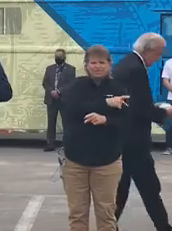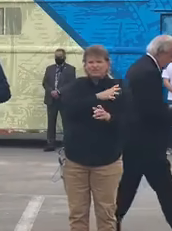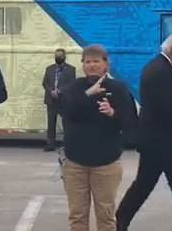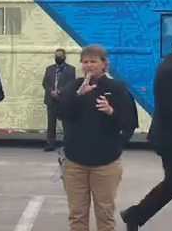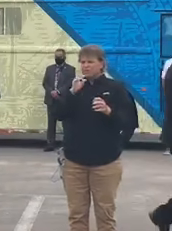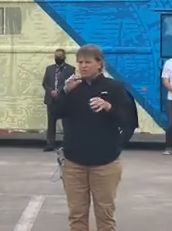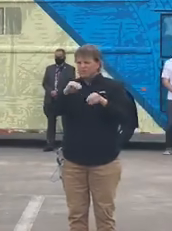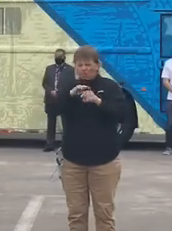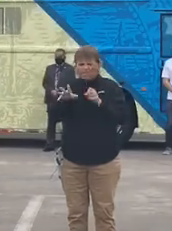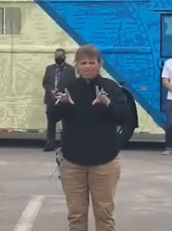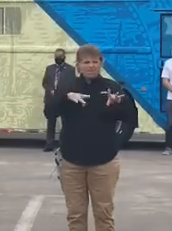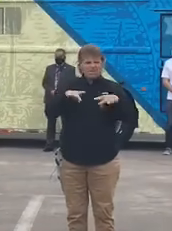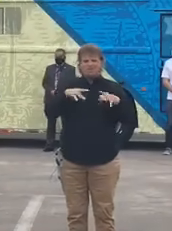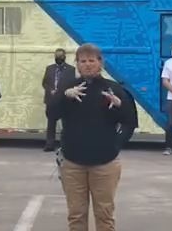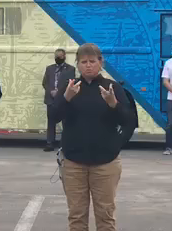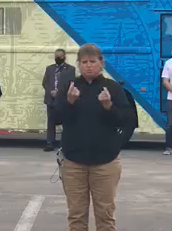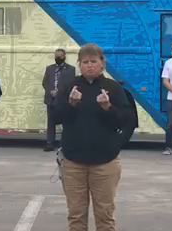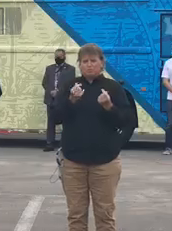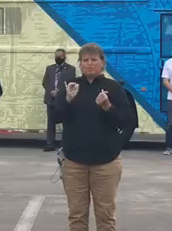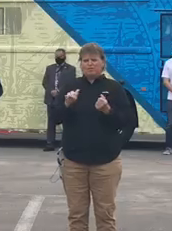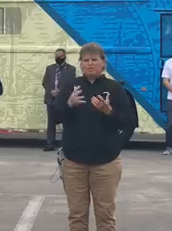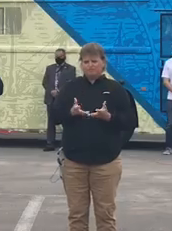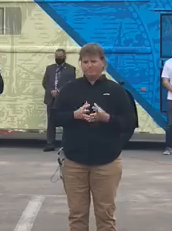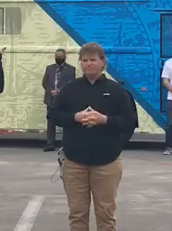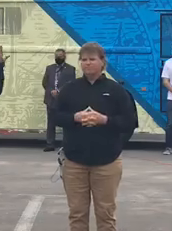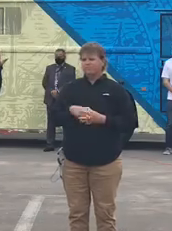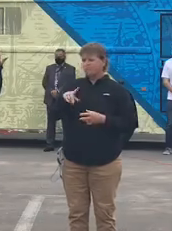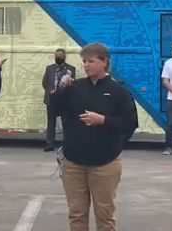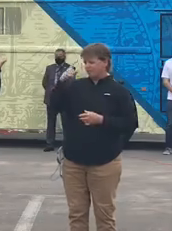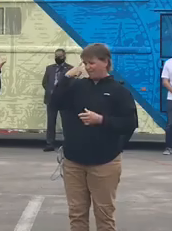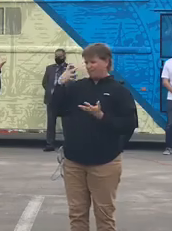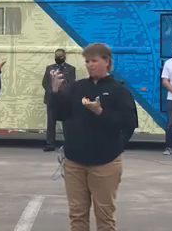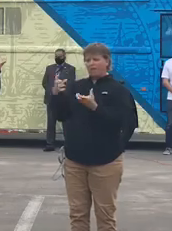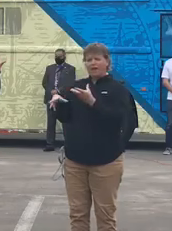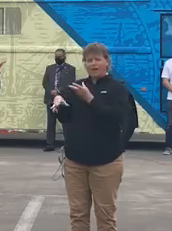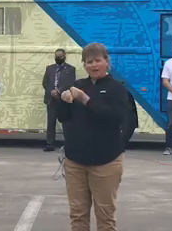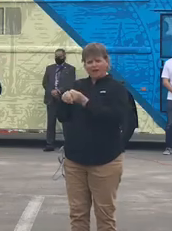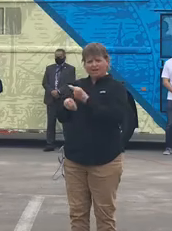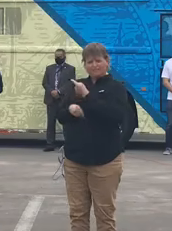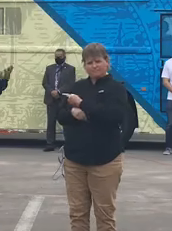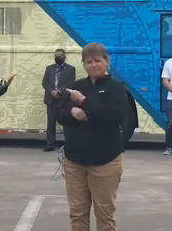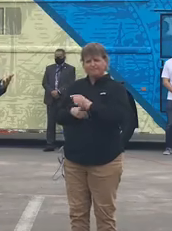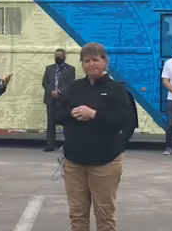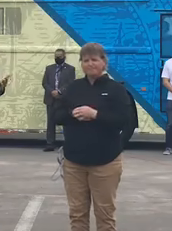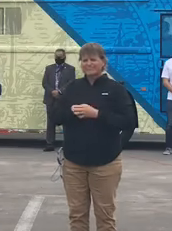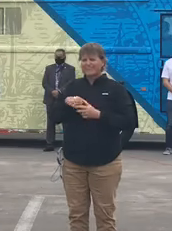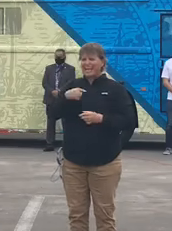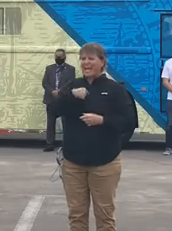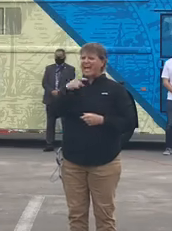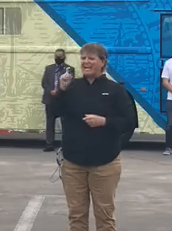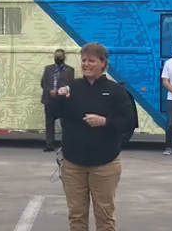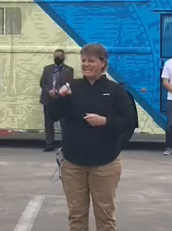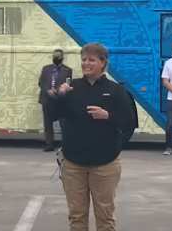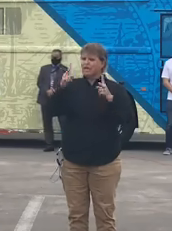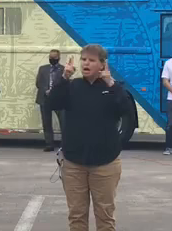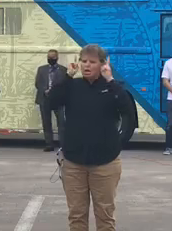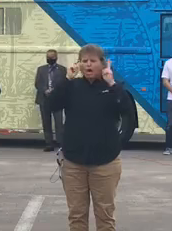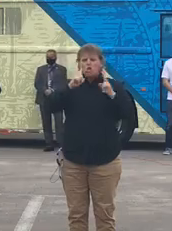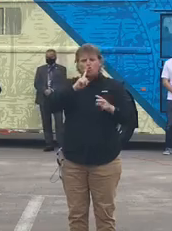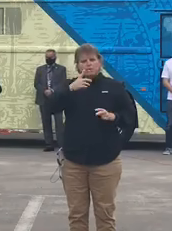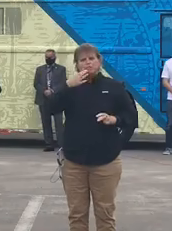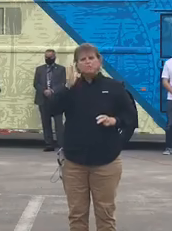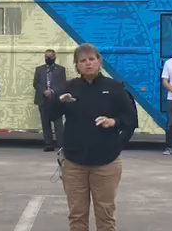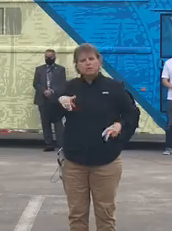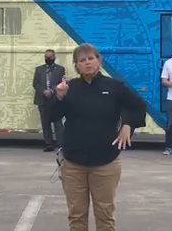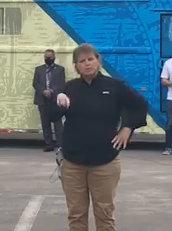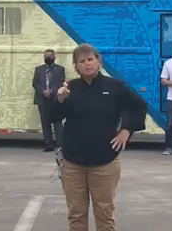So, and I'd also say, you know, I mean, I'm desperately in need of a haircut. Like, so I know people are eager. I find